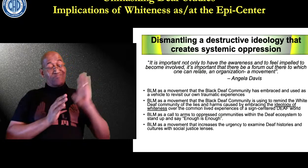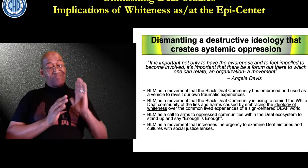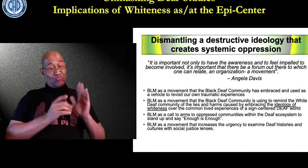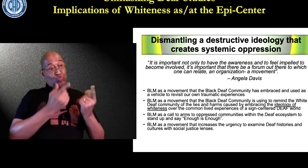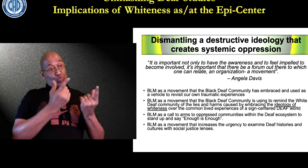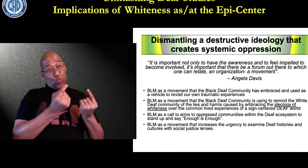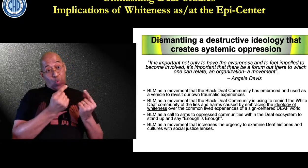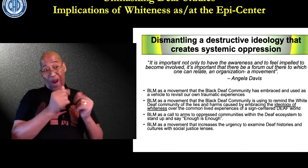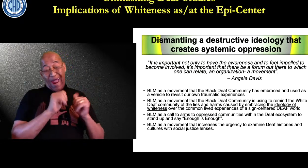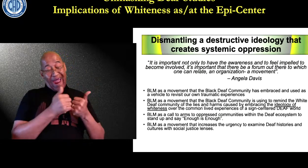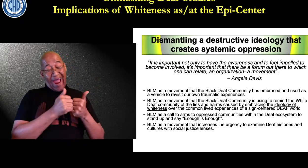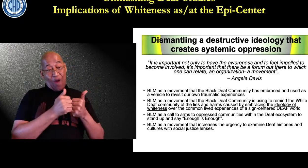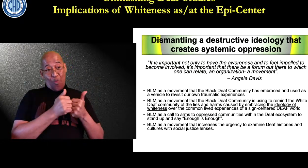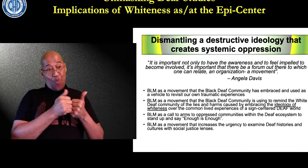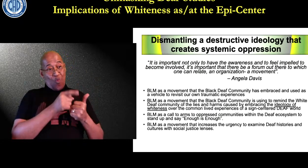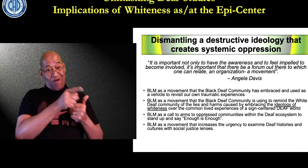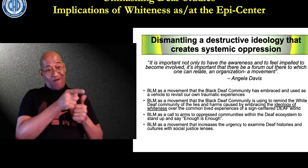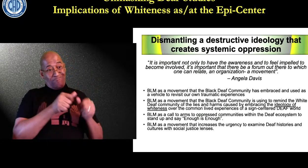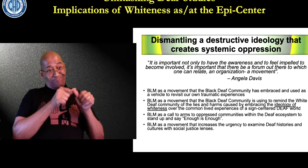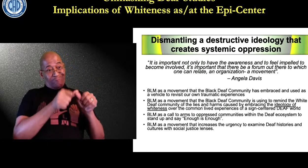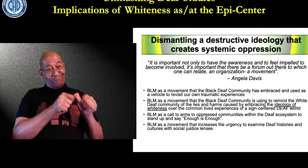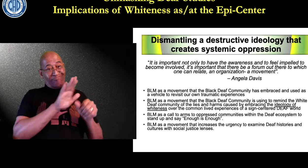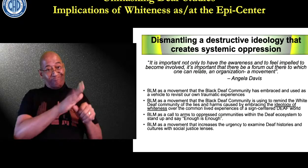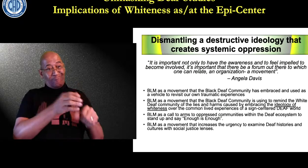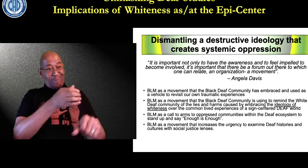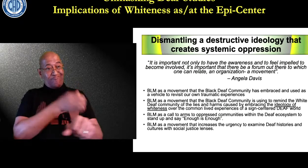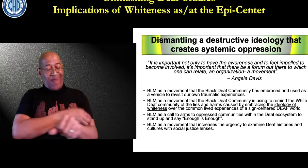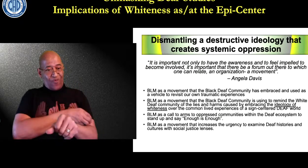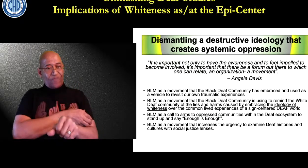At Gallaudet, they were doing that.